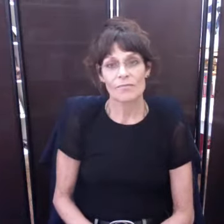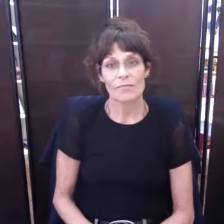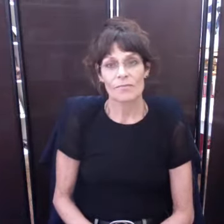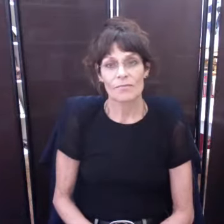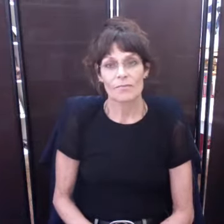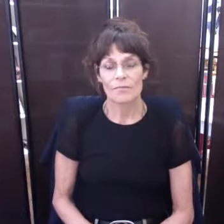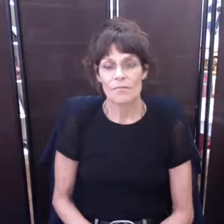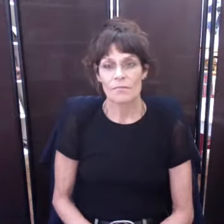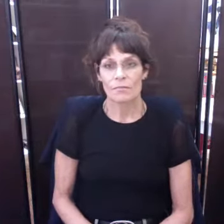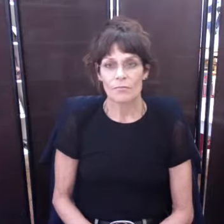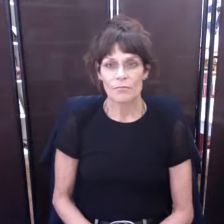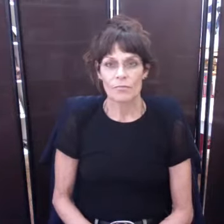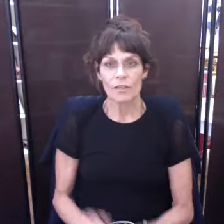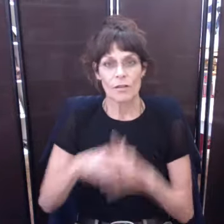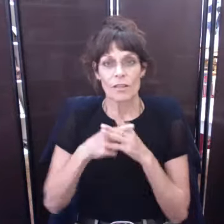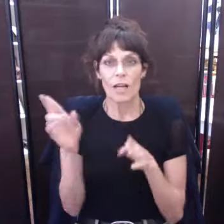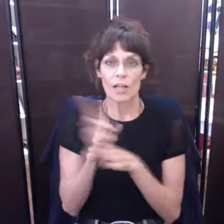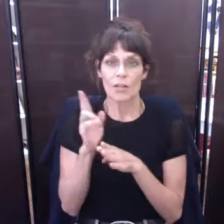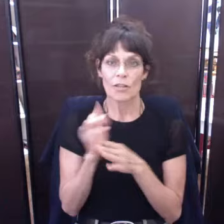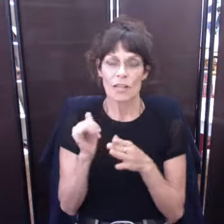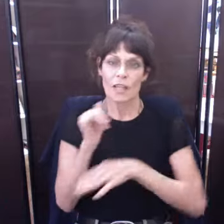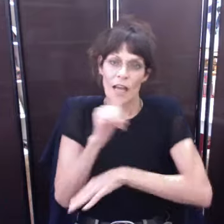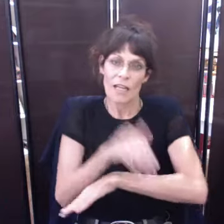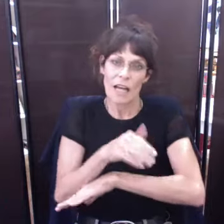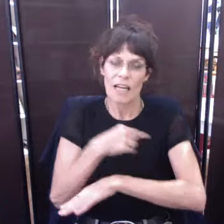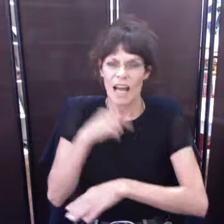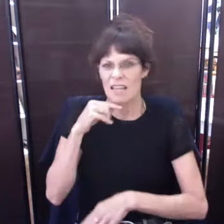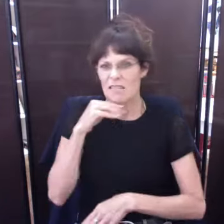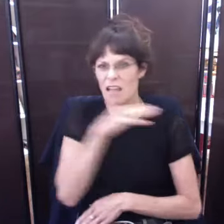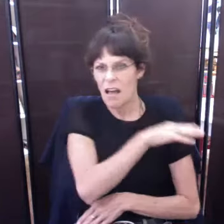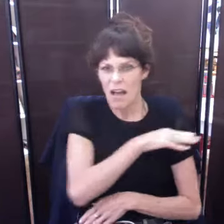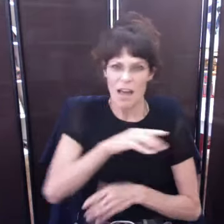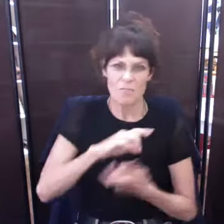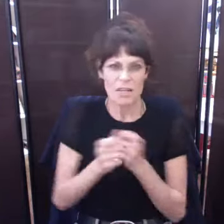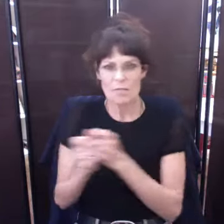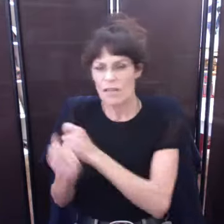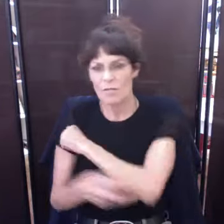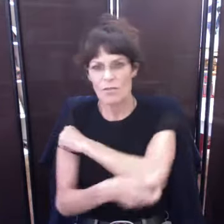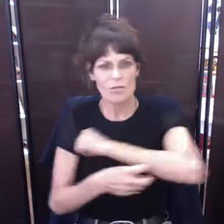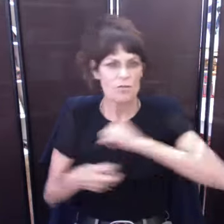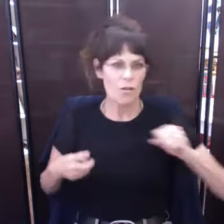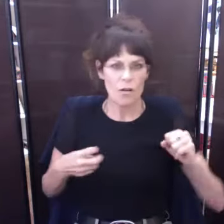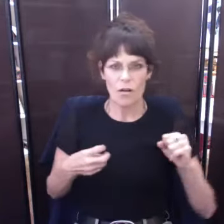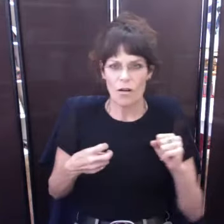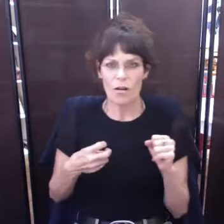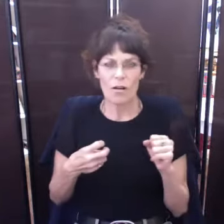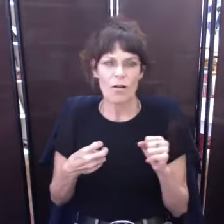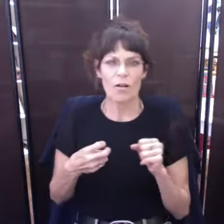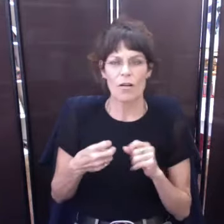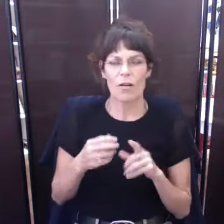I started using that night. I had lied, manipulated, whatever, stole, rubbed a guy's leg, knew that I was going to